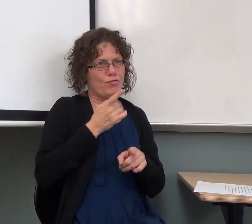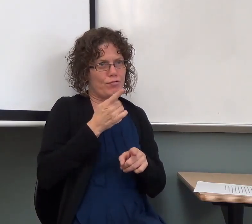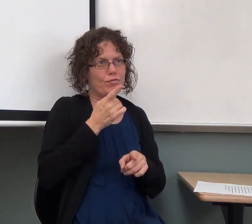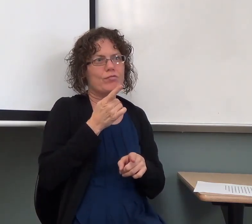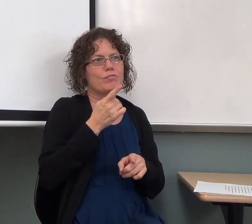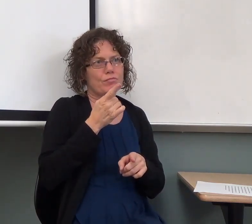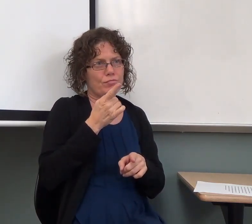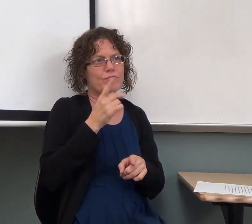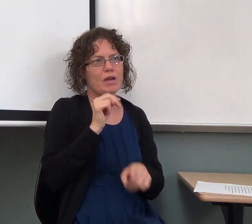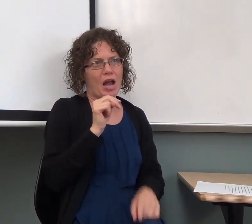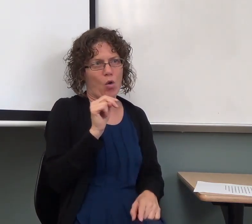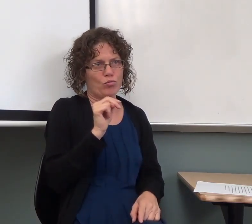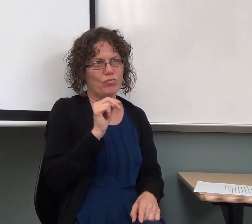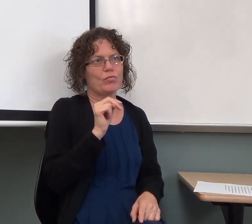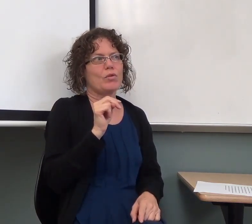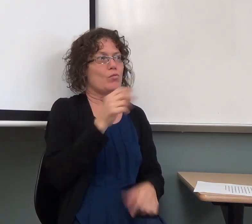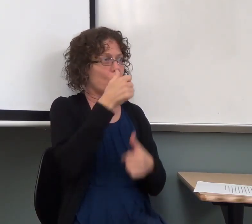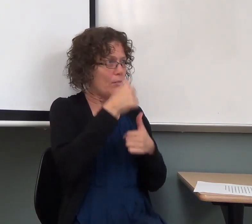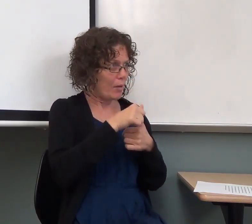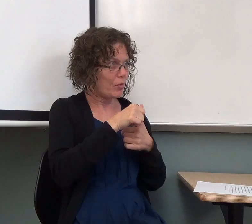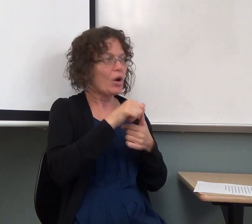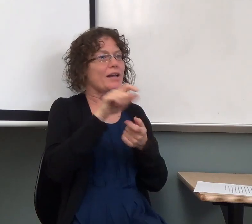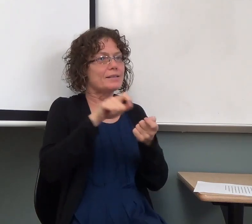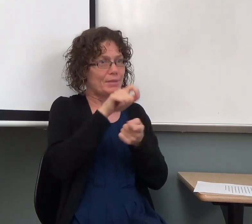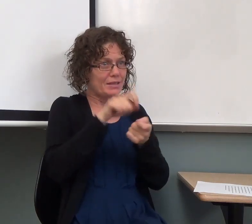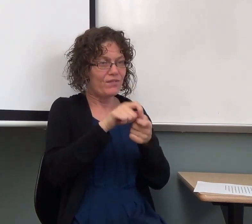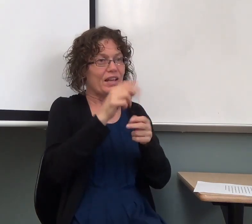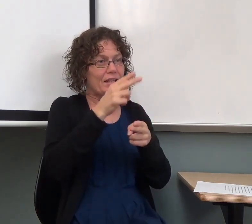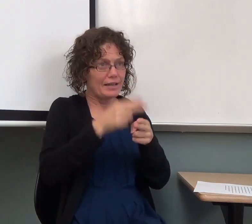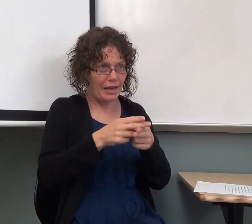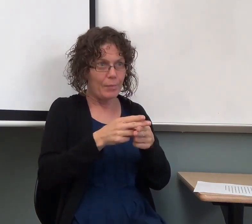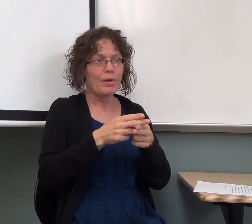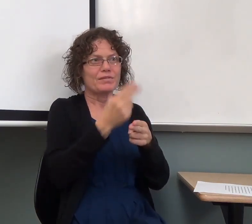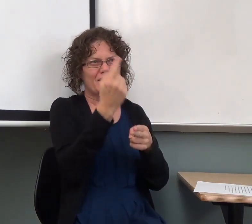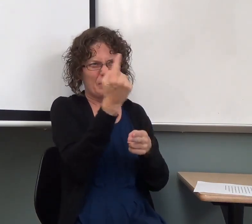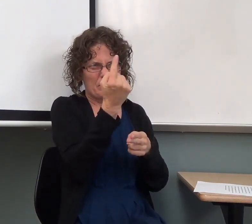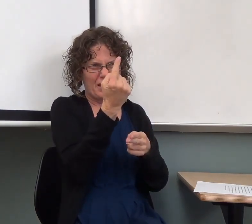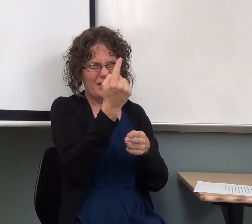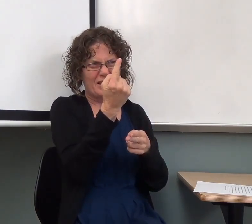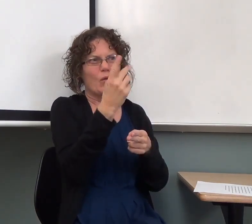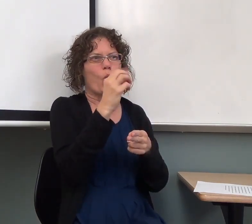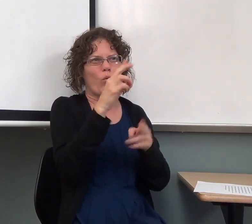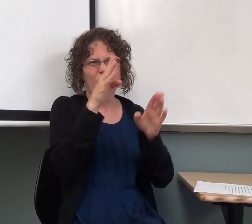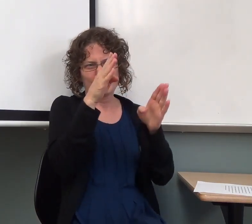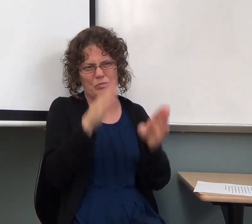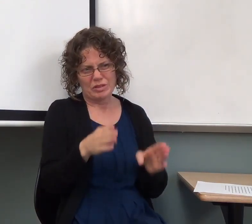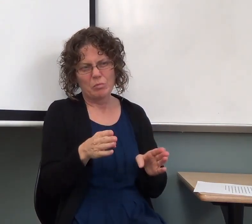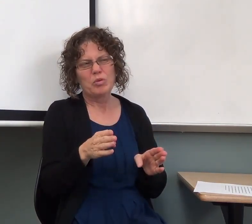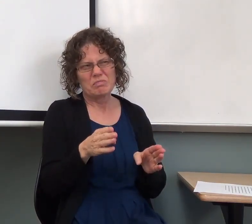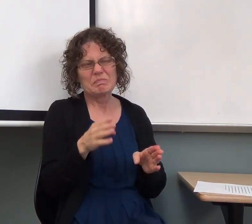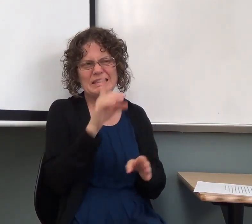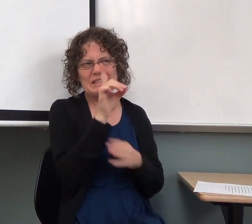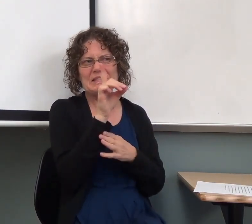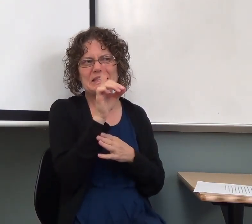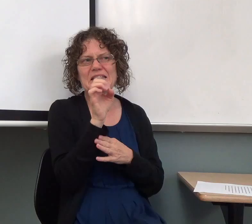it a specific name of something or someone. Okay, Dean. Specific.